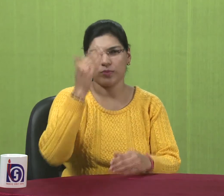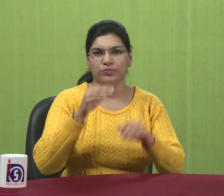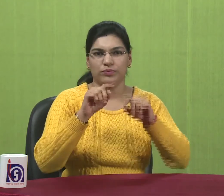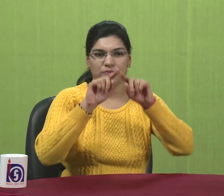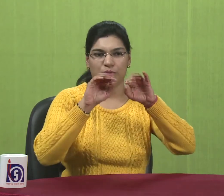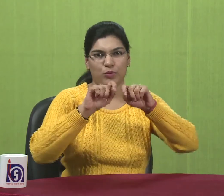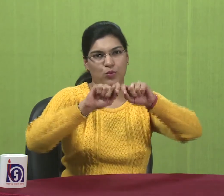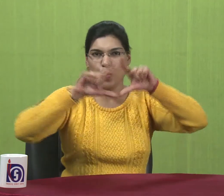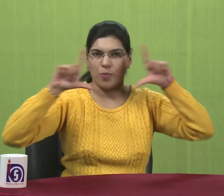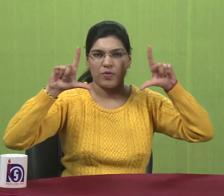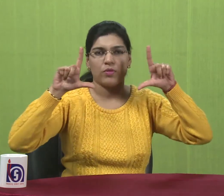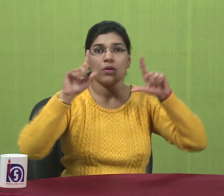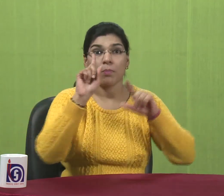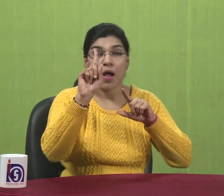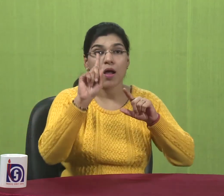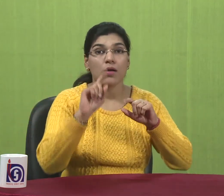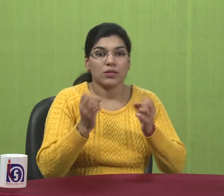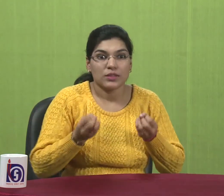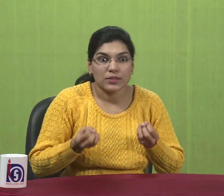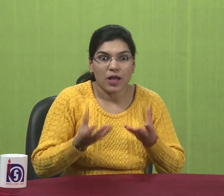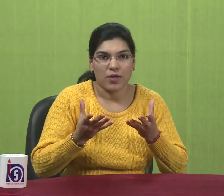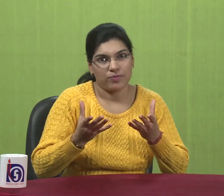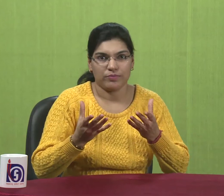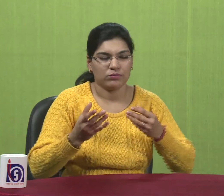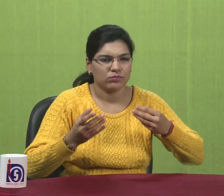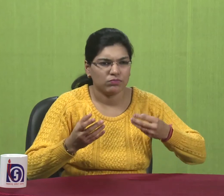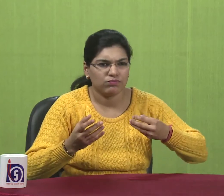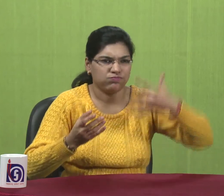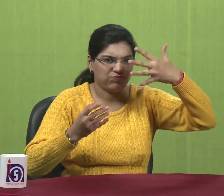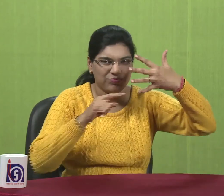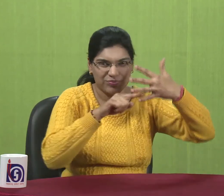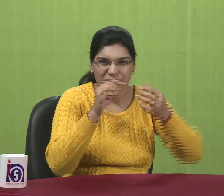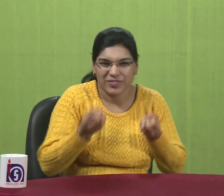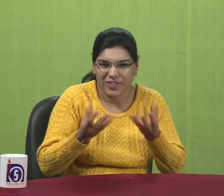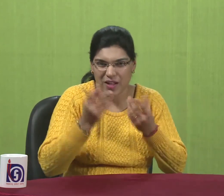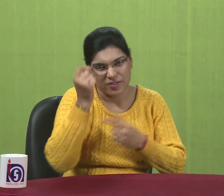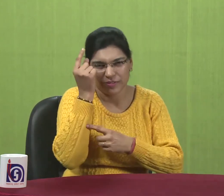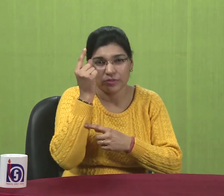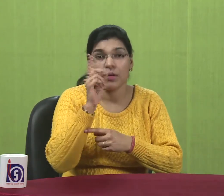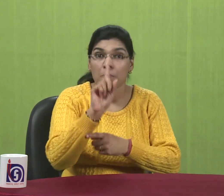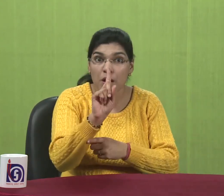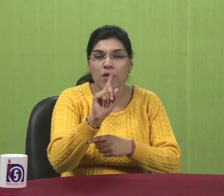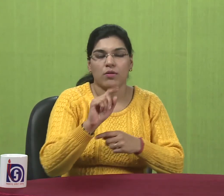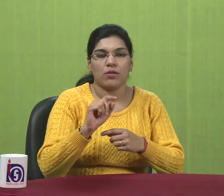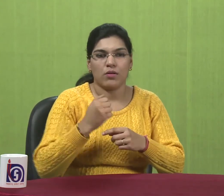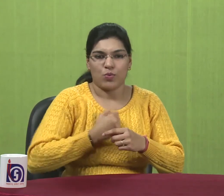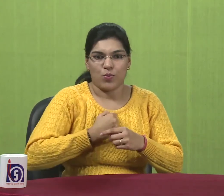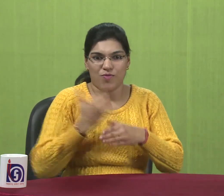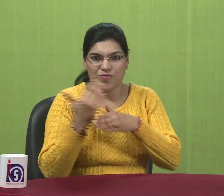So you must be knowing how to use my computer. If not, I'm going to explain you. To use my computer, click